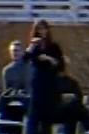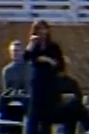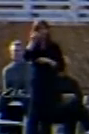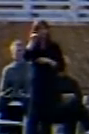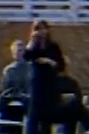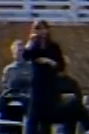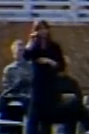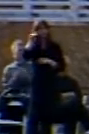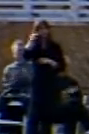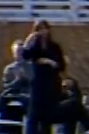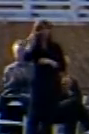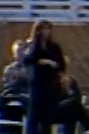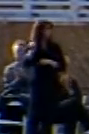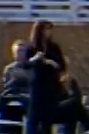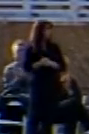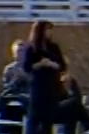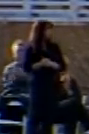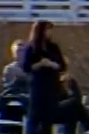School.